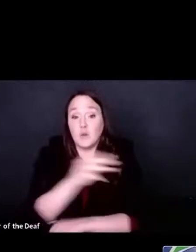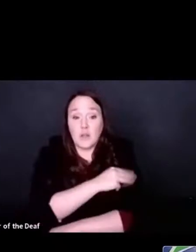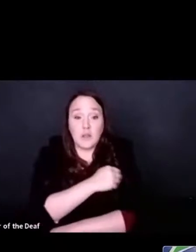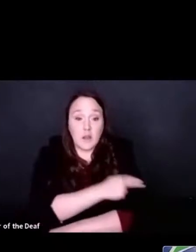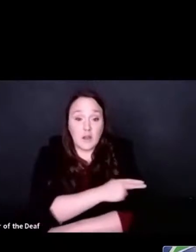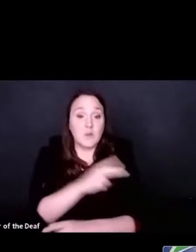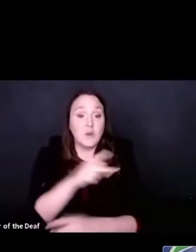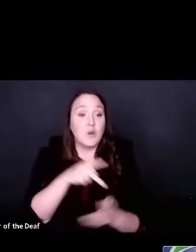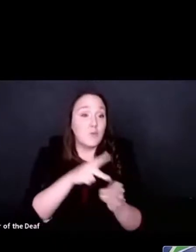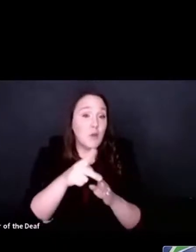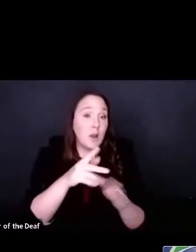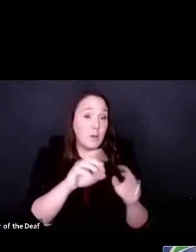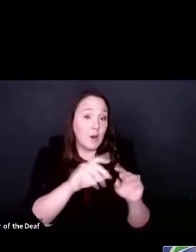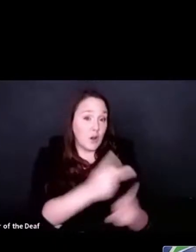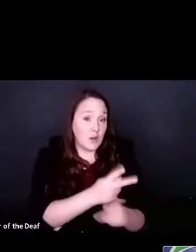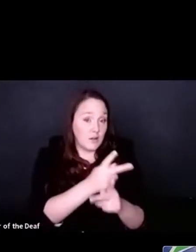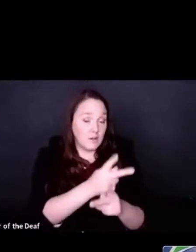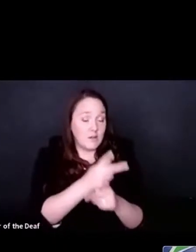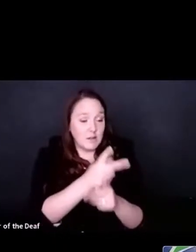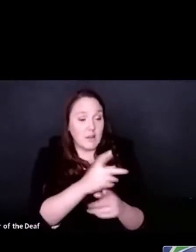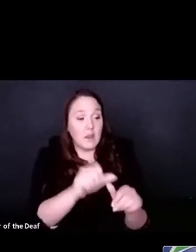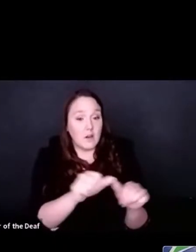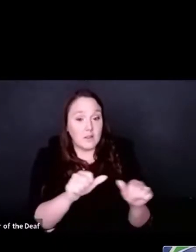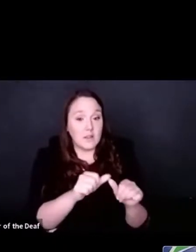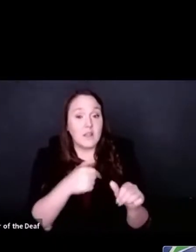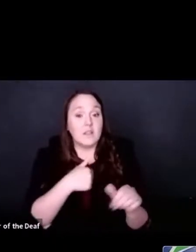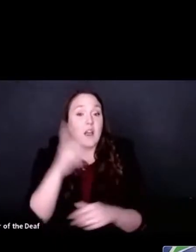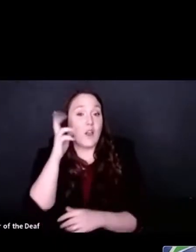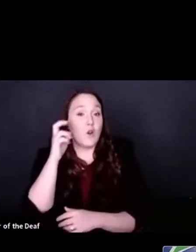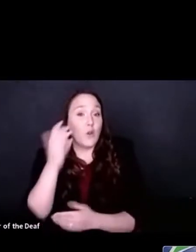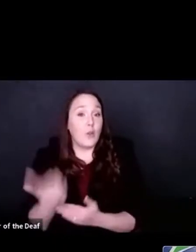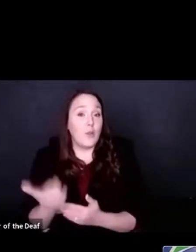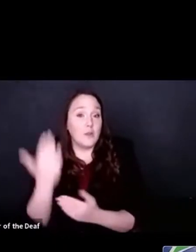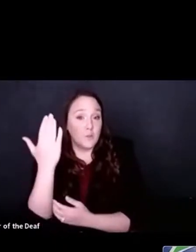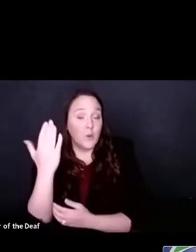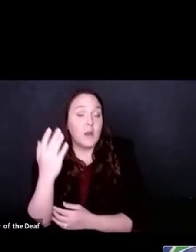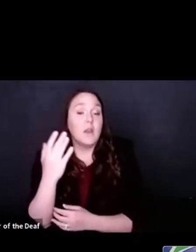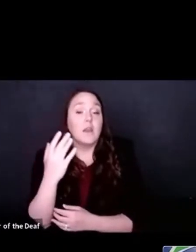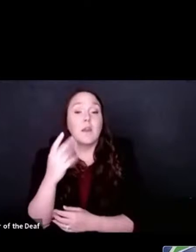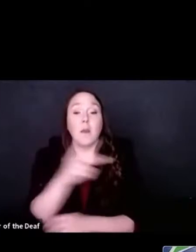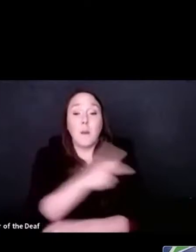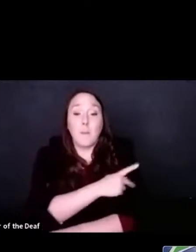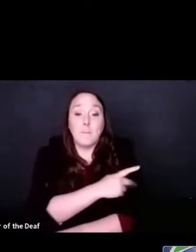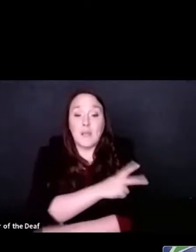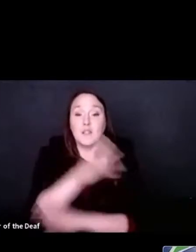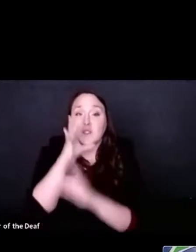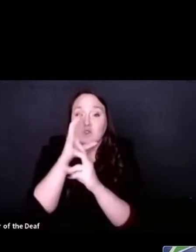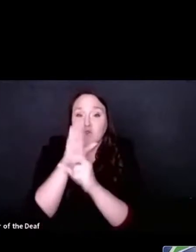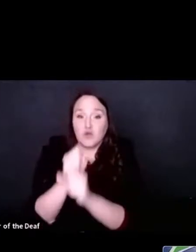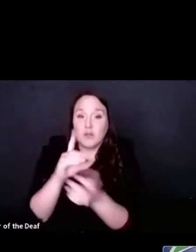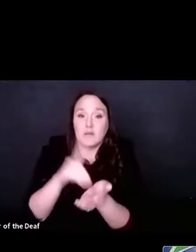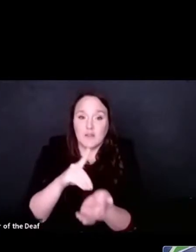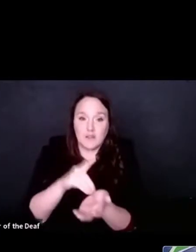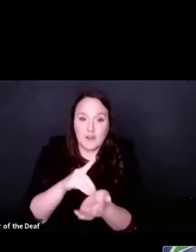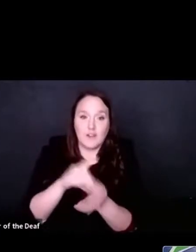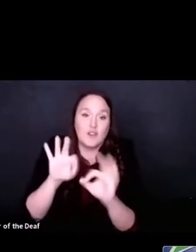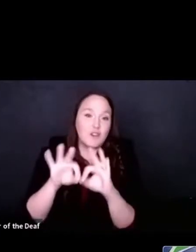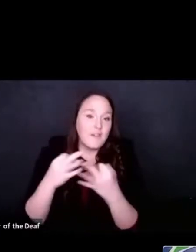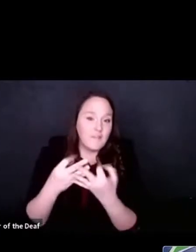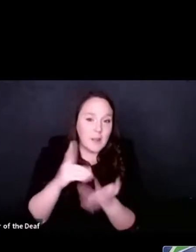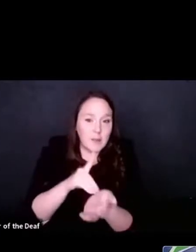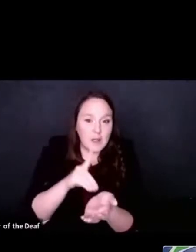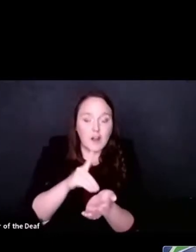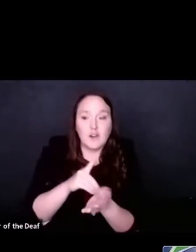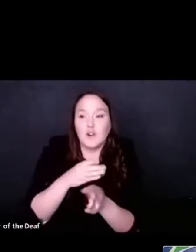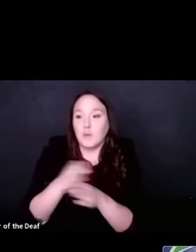care sites. And one of the recommendations I heard this morning is that, patients trust their primary care doctor. So as more